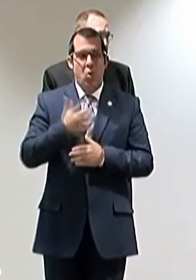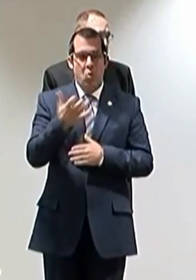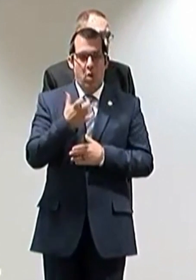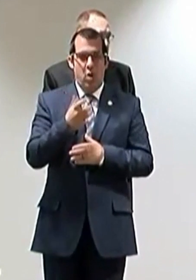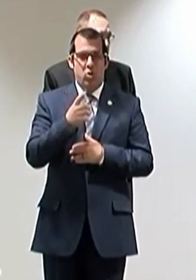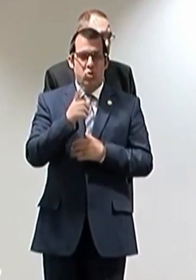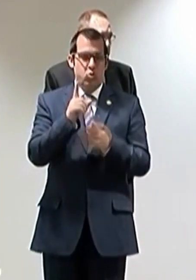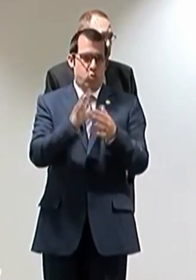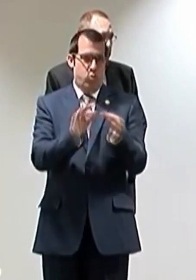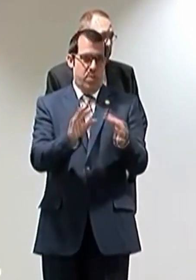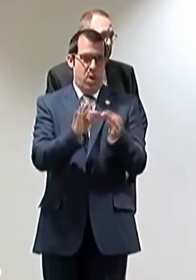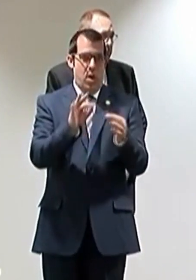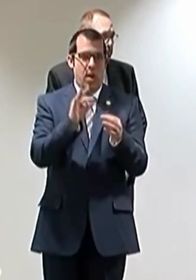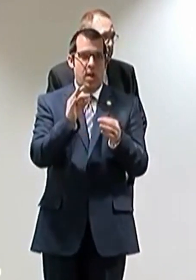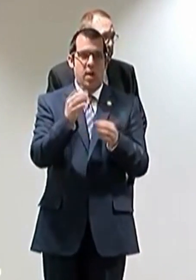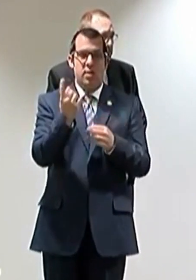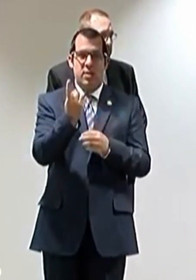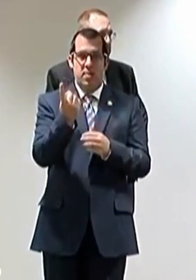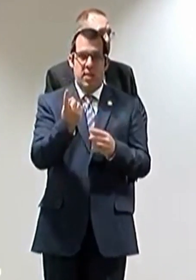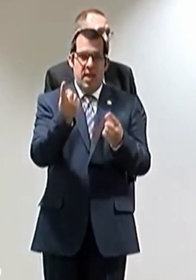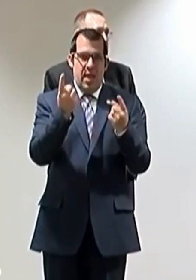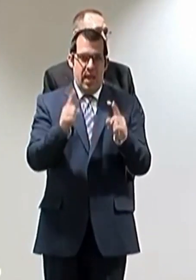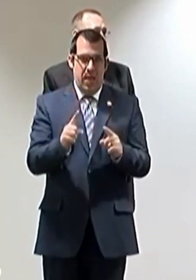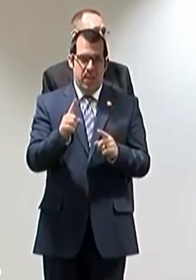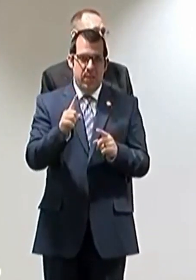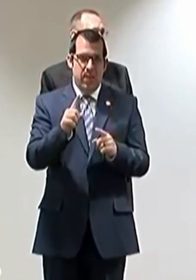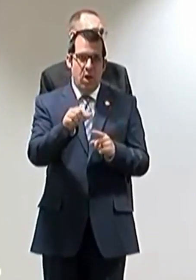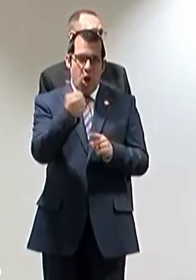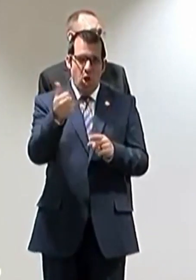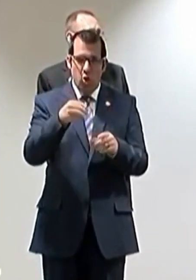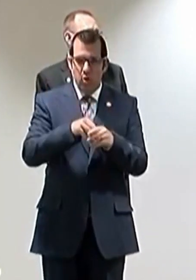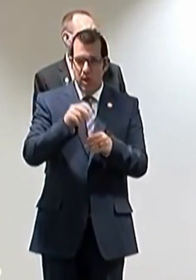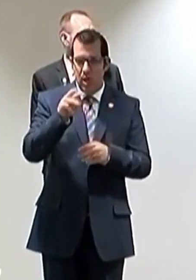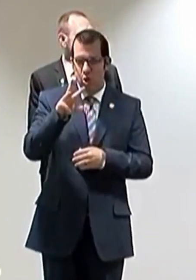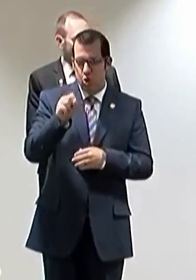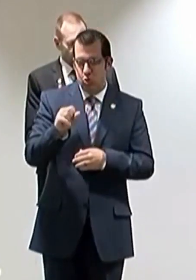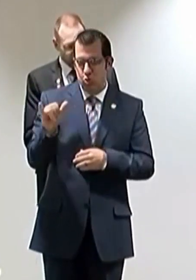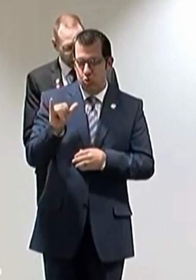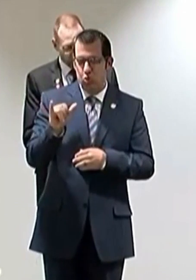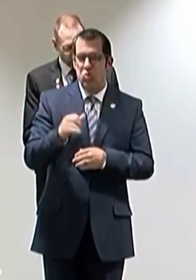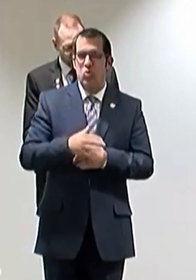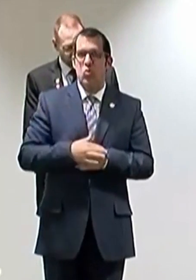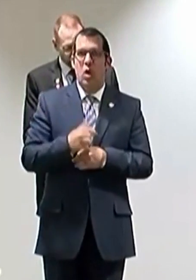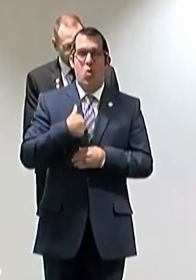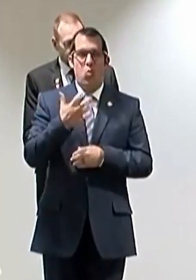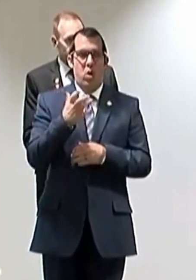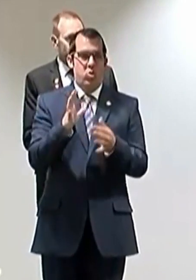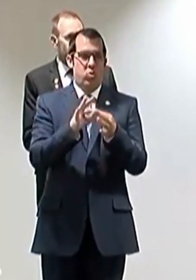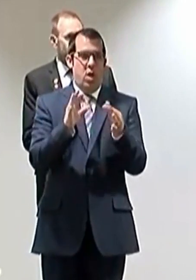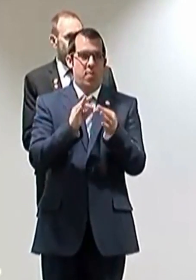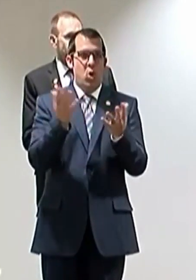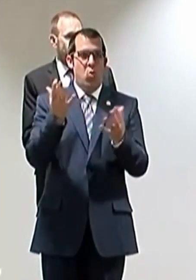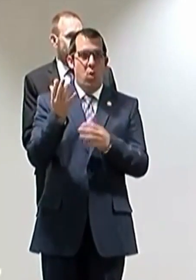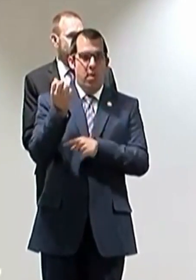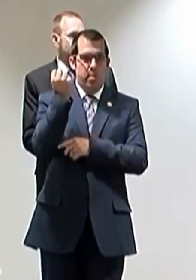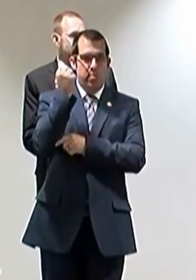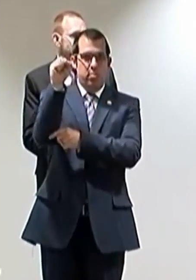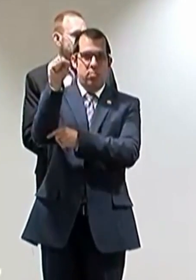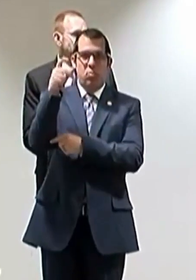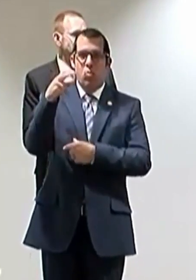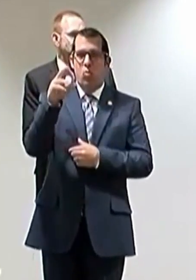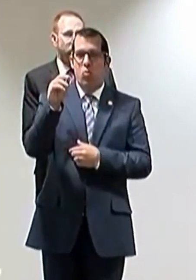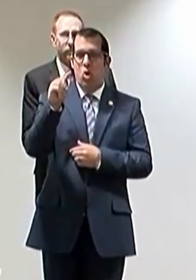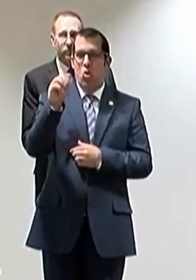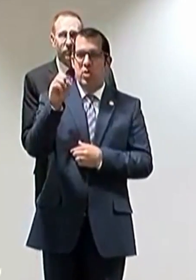just remark about something that has also been in the news. And let me comment on the protests that we are seeing across